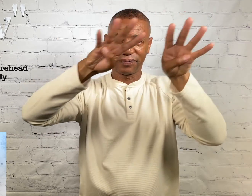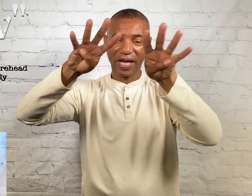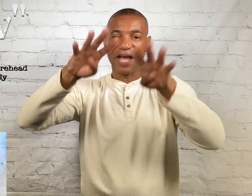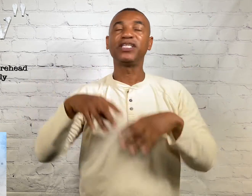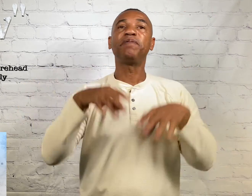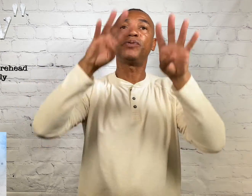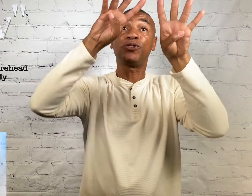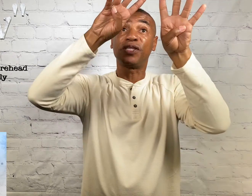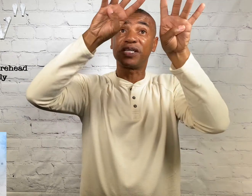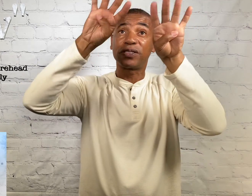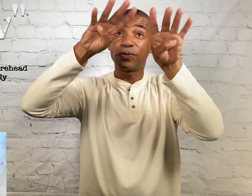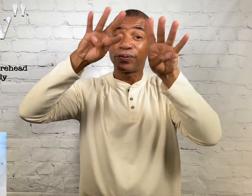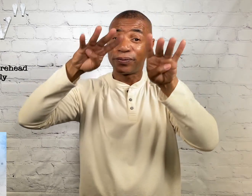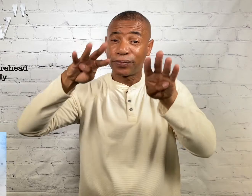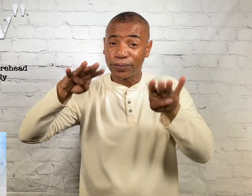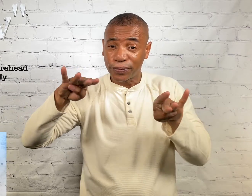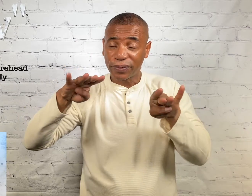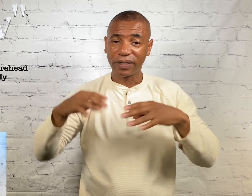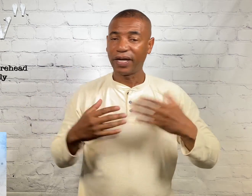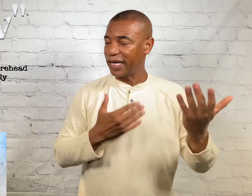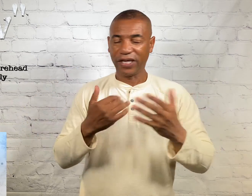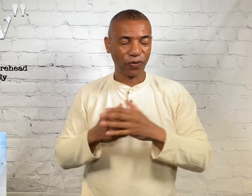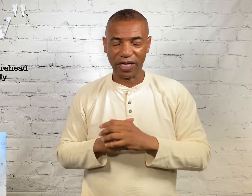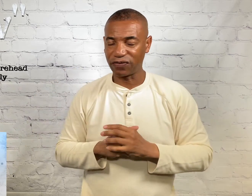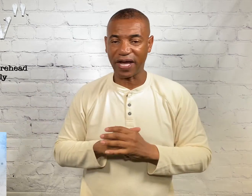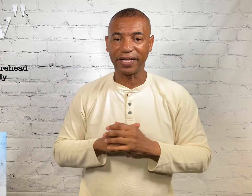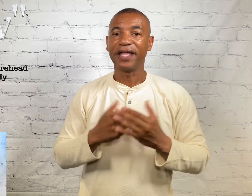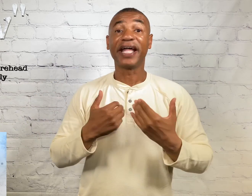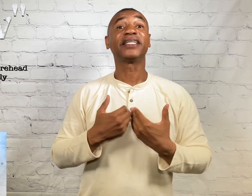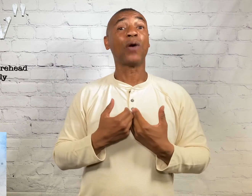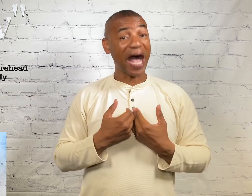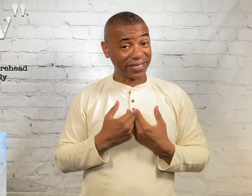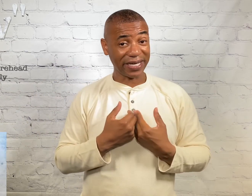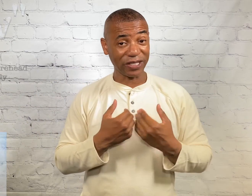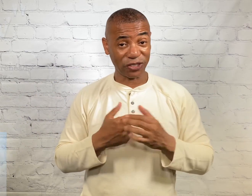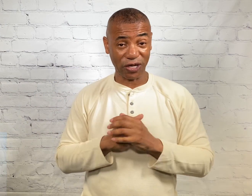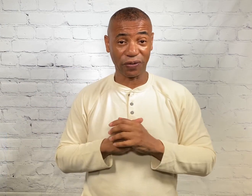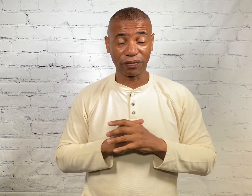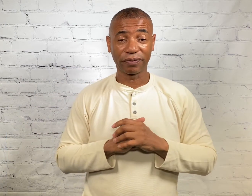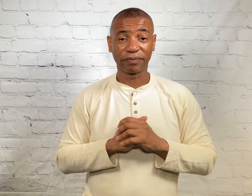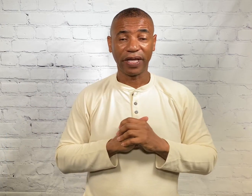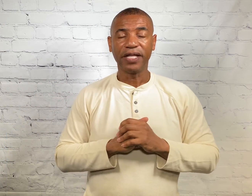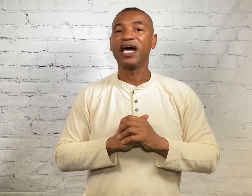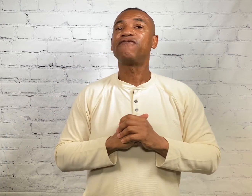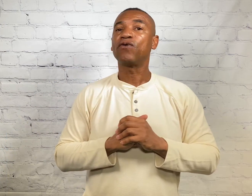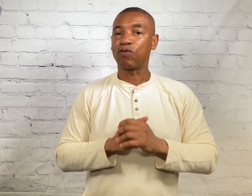I've seen people do this. Either way is fine. That is how I sign snow. Now for